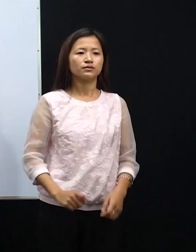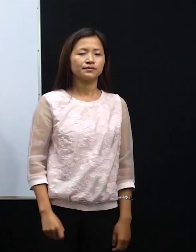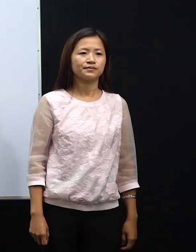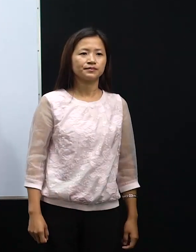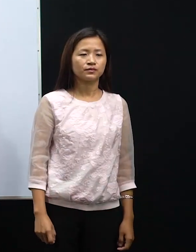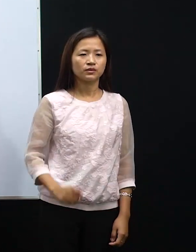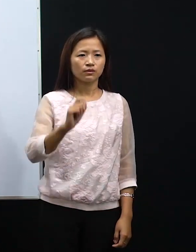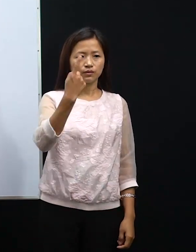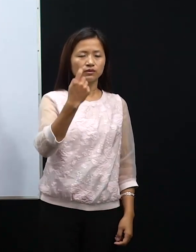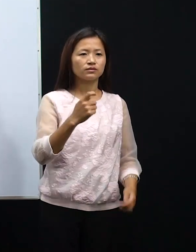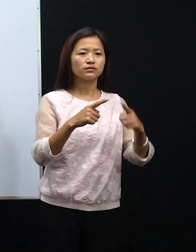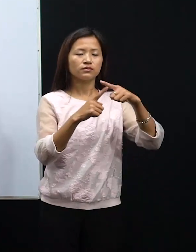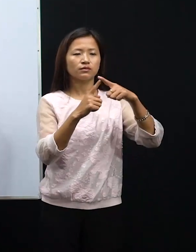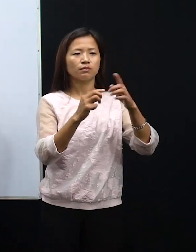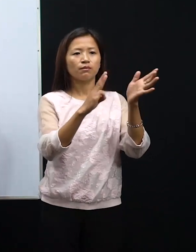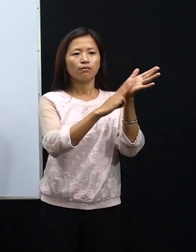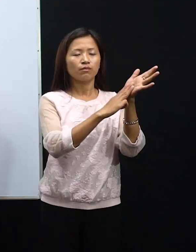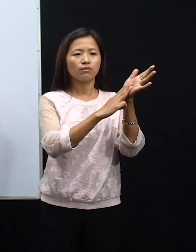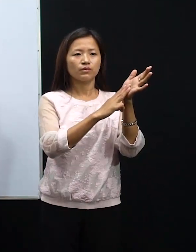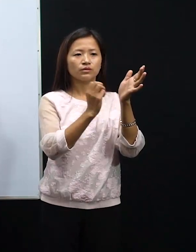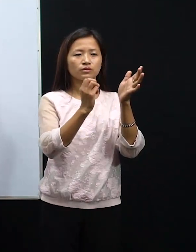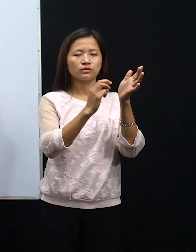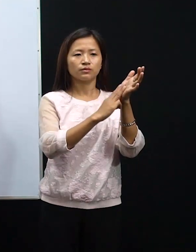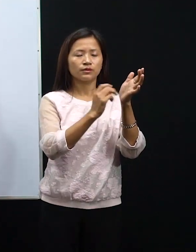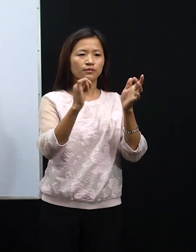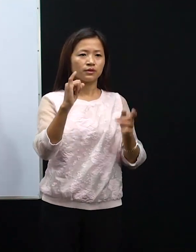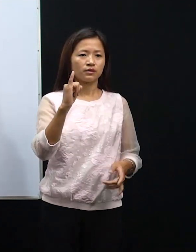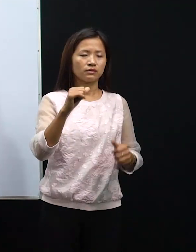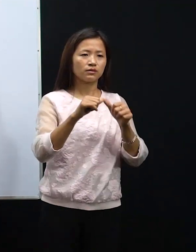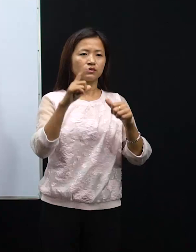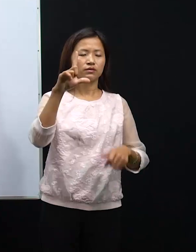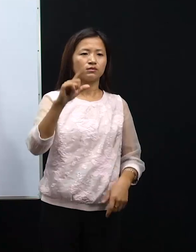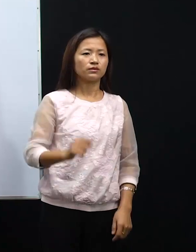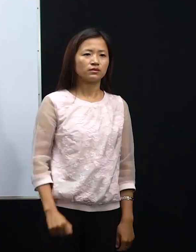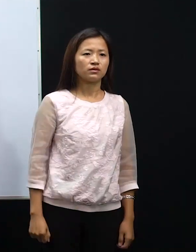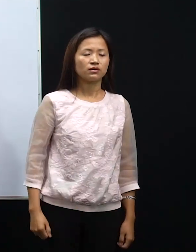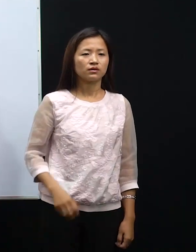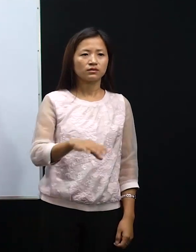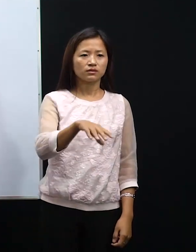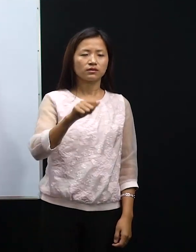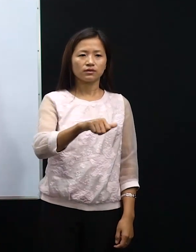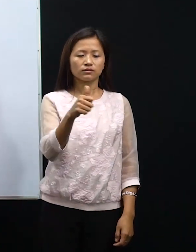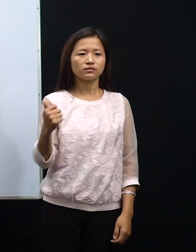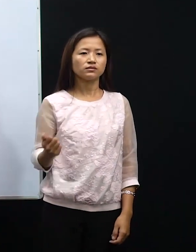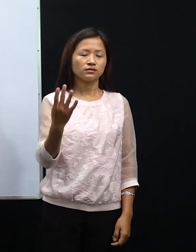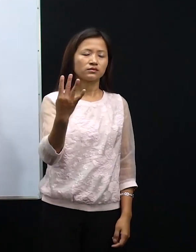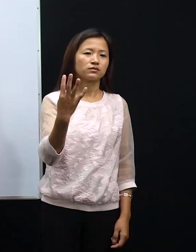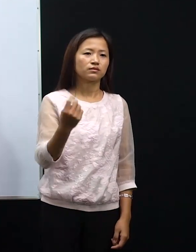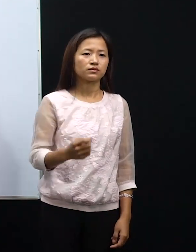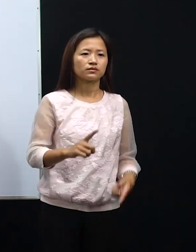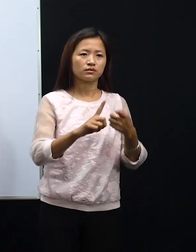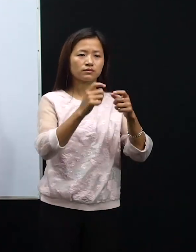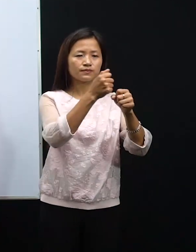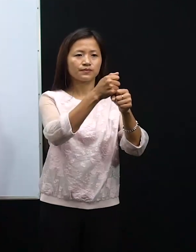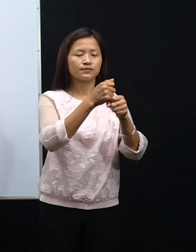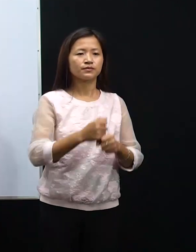term, so we will call it as monomial. So like this we can take any number of